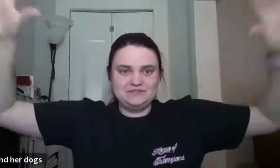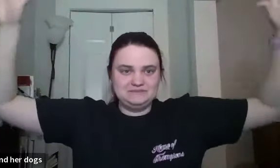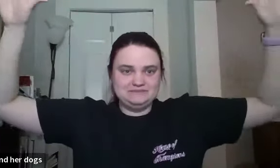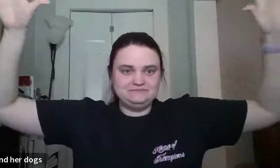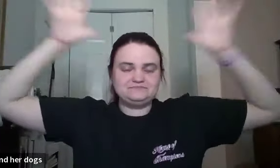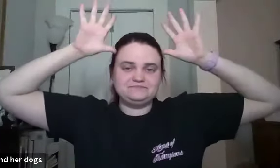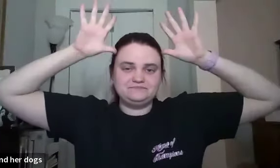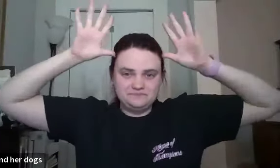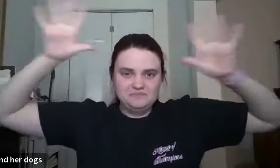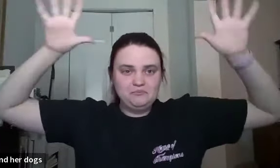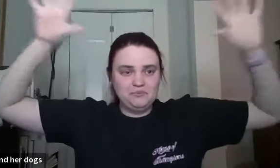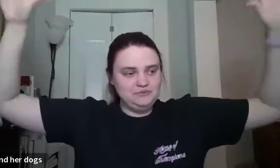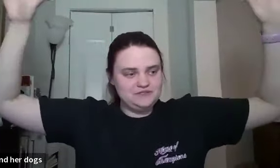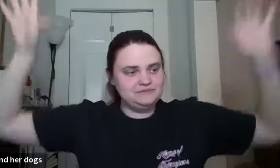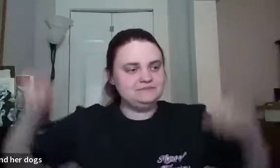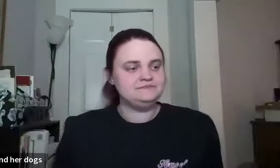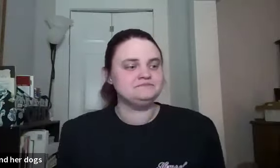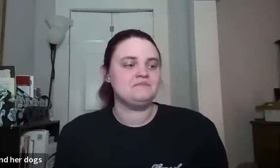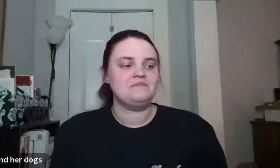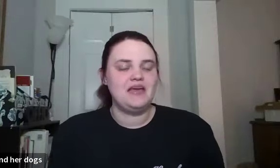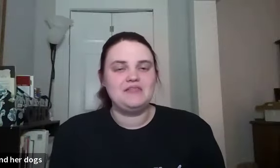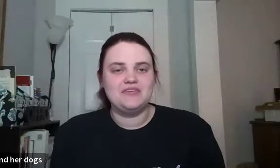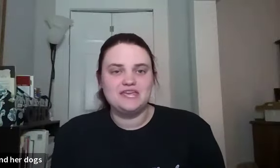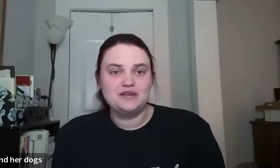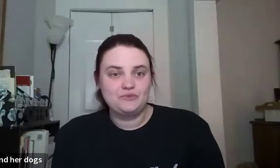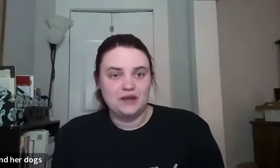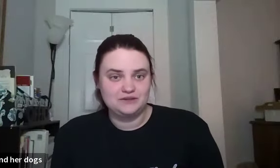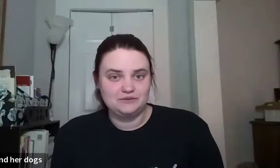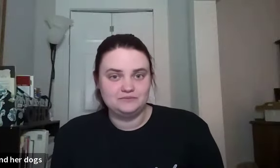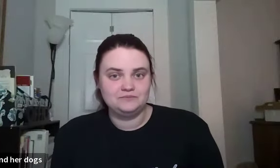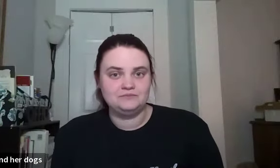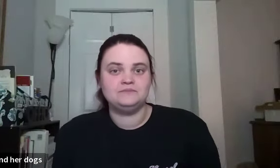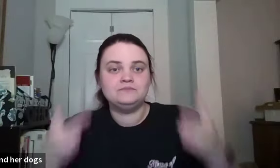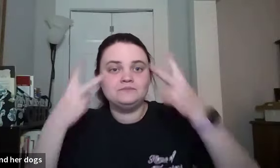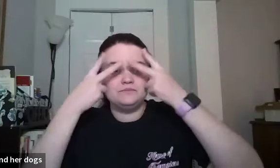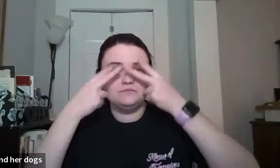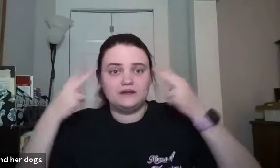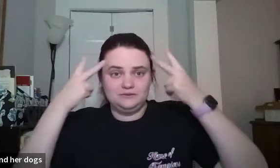Moose. Moose. And then raccoon. Raccoon.